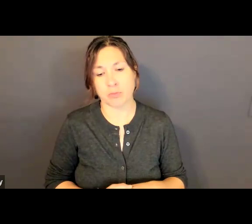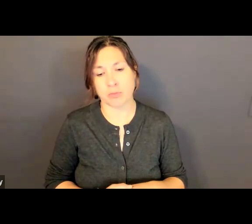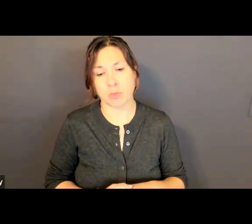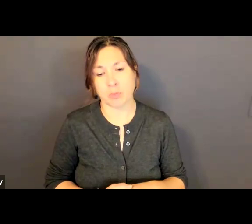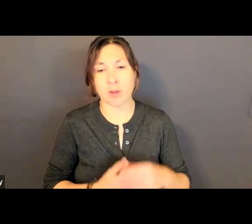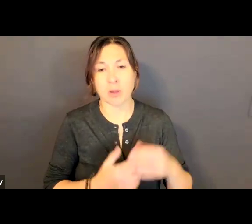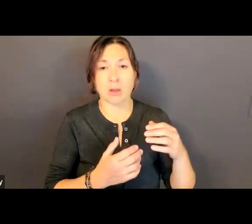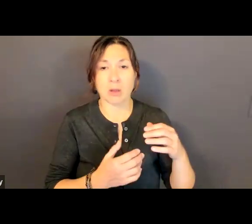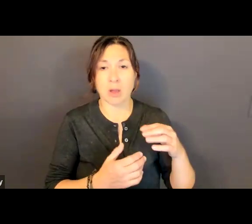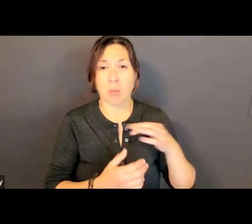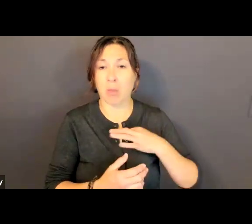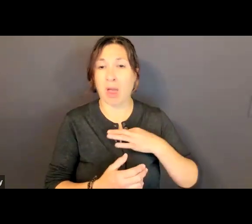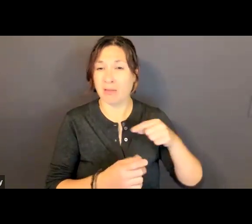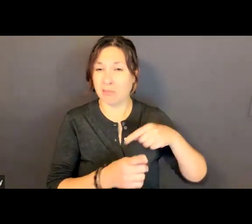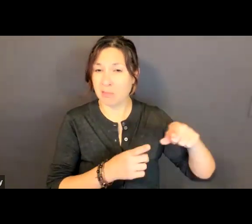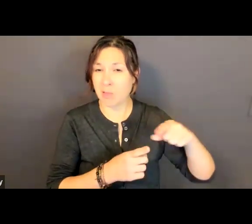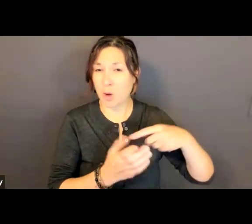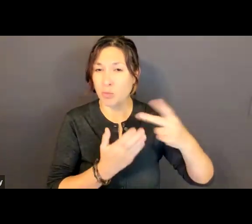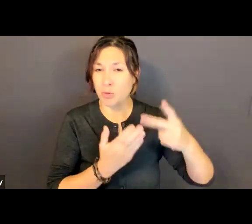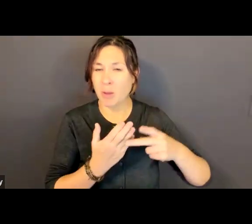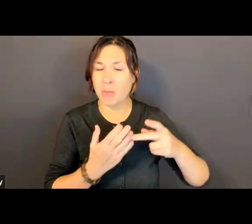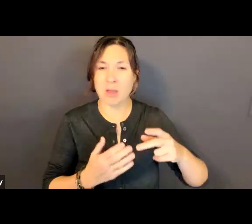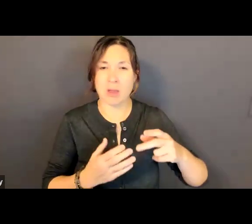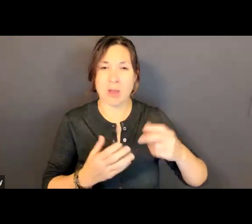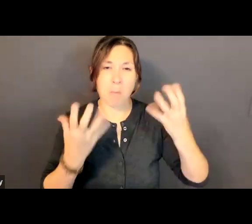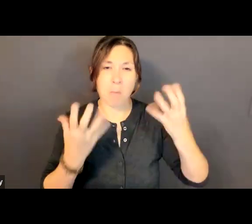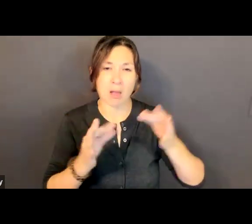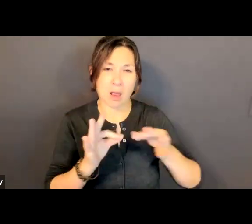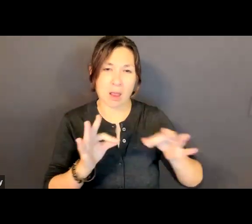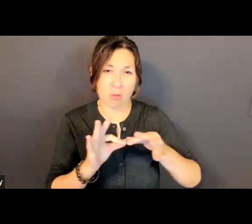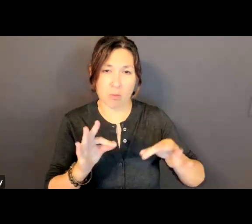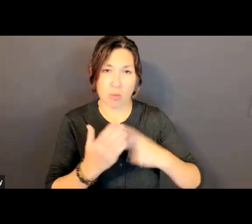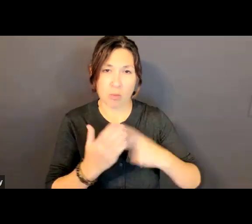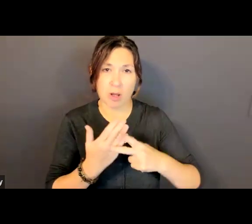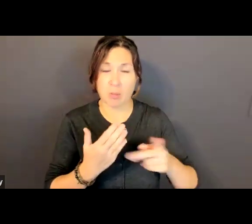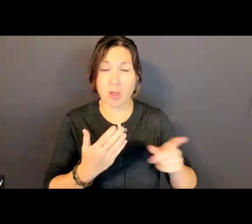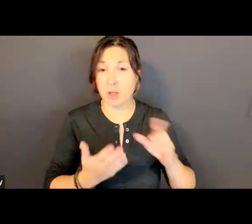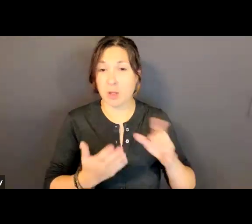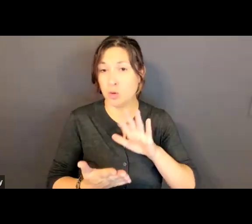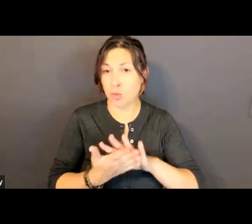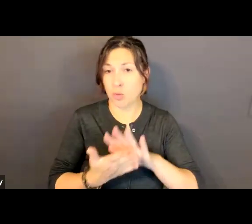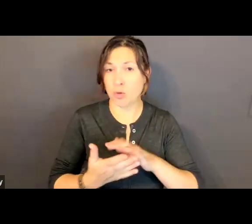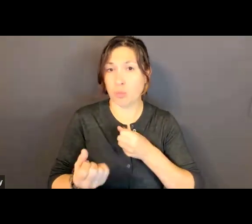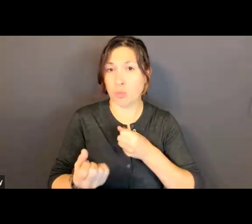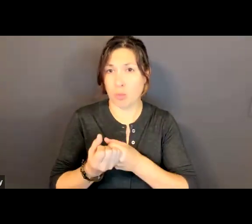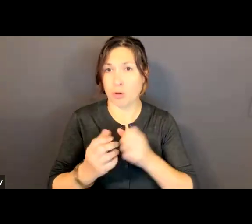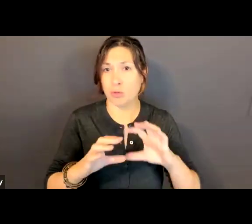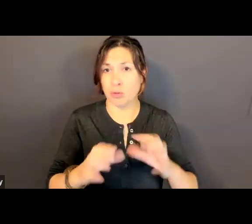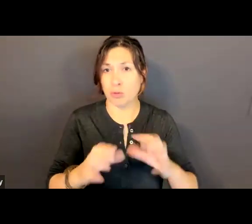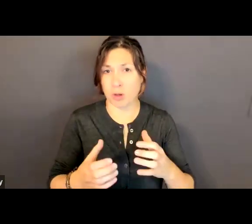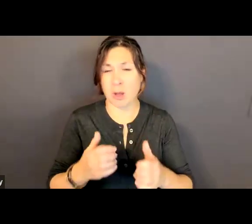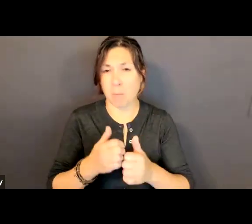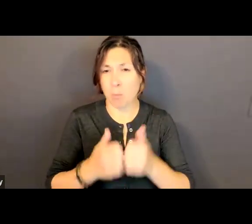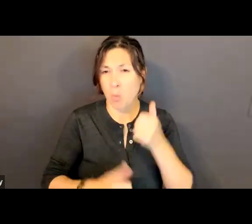a program that was multilingual, and this school supports a population that is